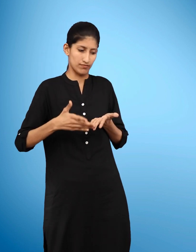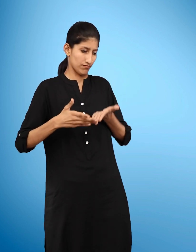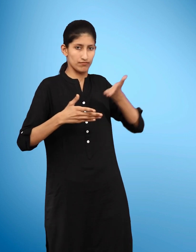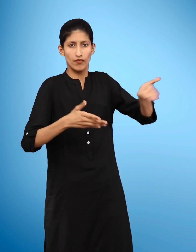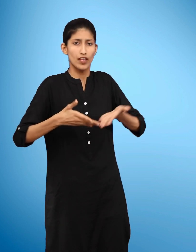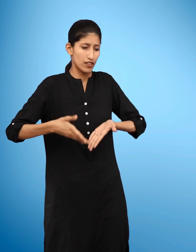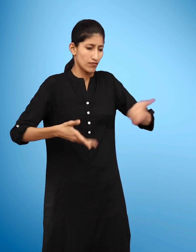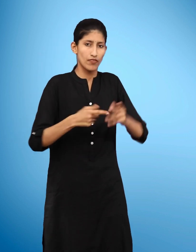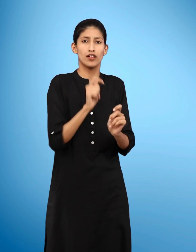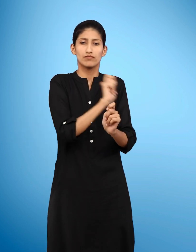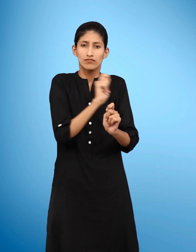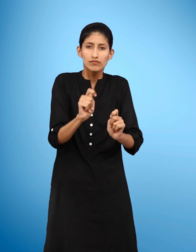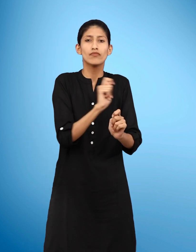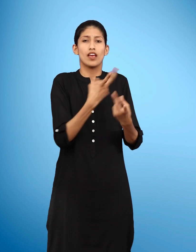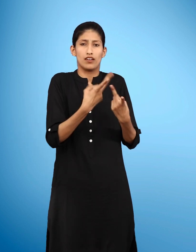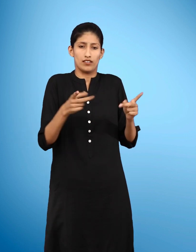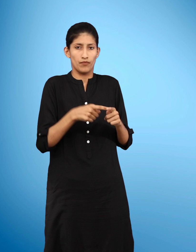the Silk Route?